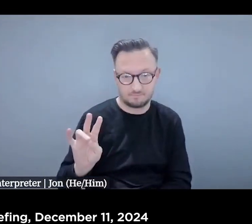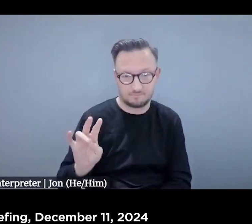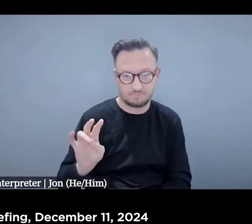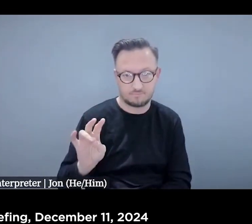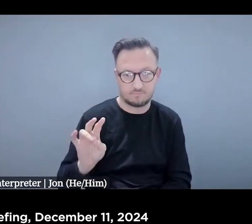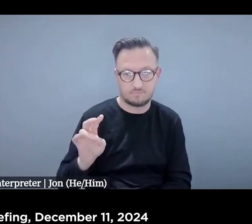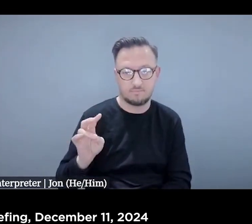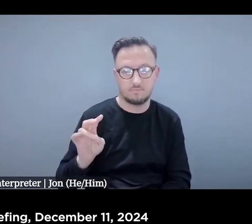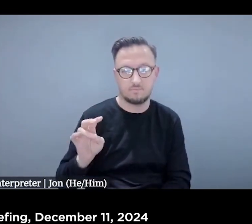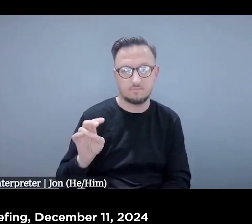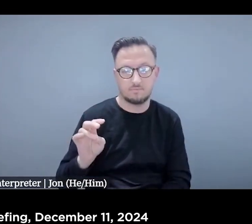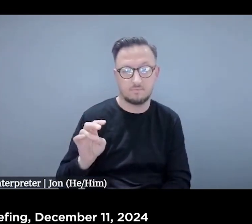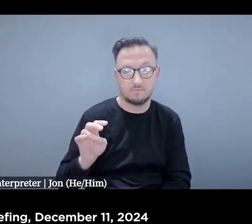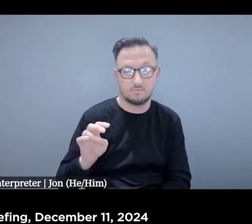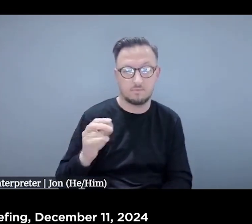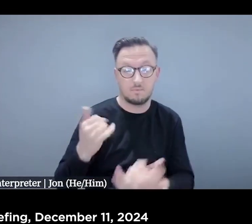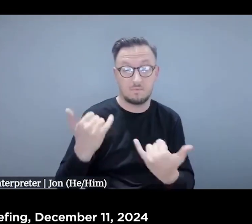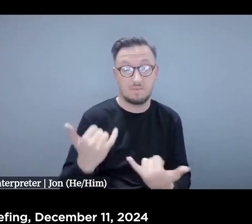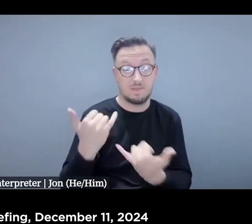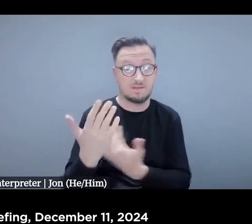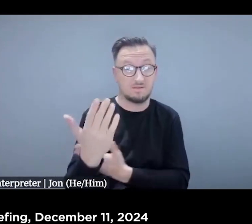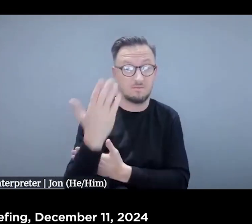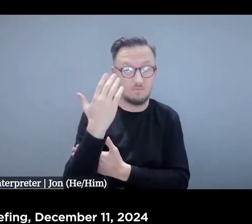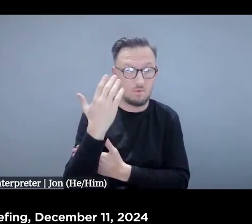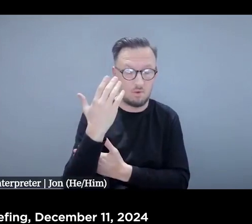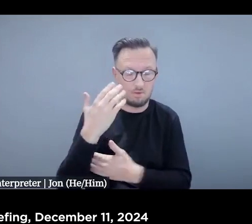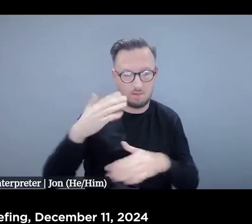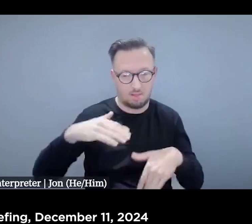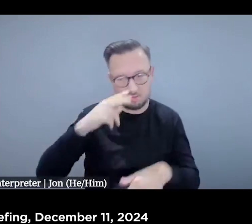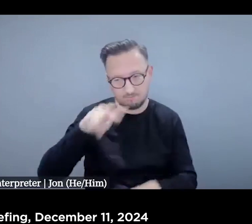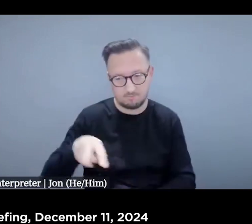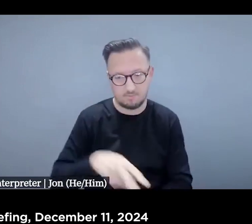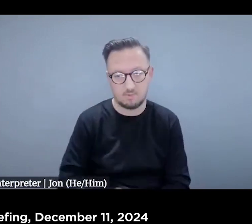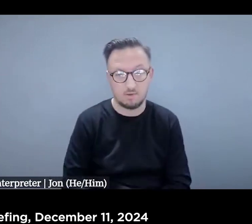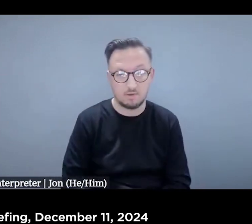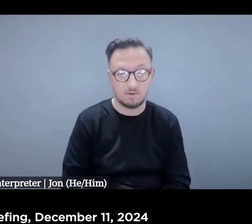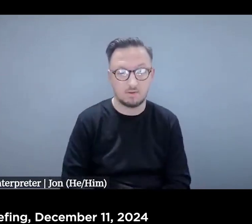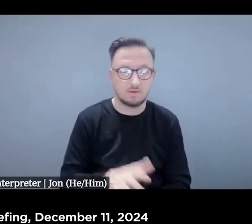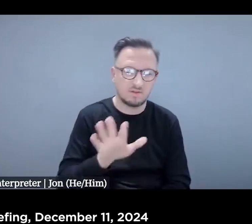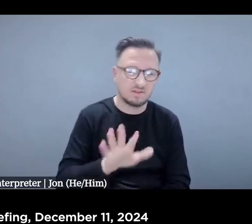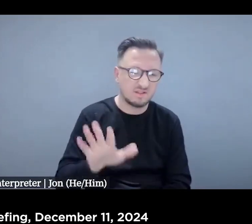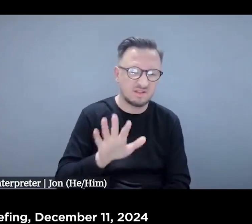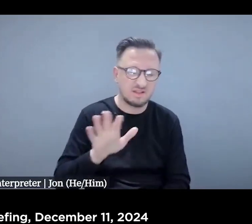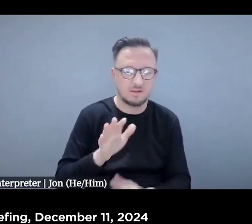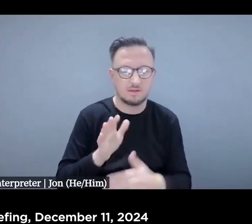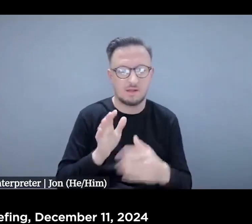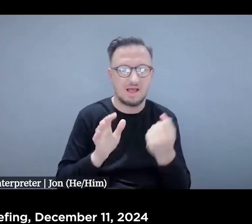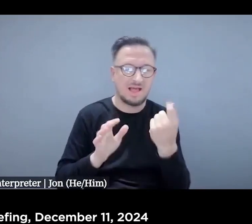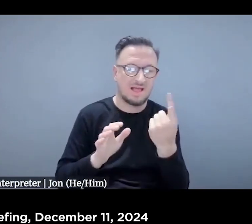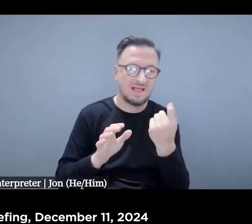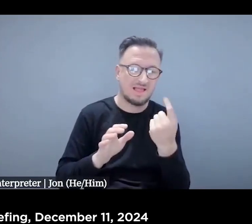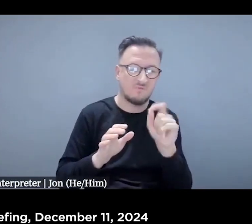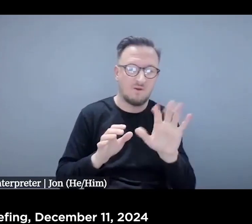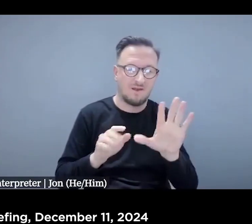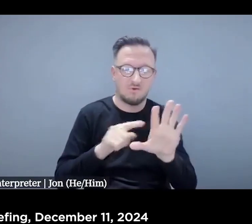our system status sheet since I've been at work this morning. Okay. It's hovering basically between like 11.5 and